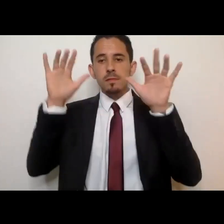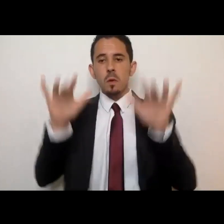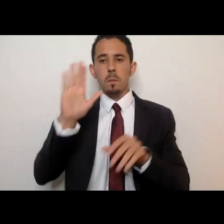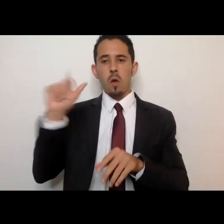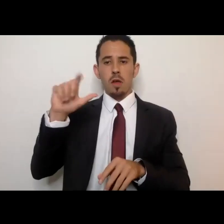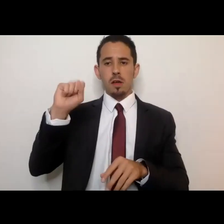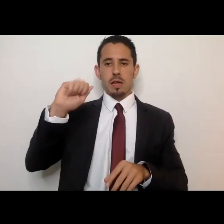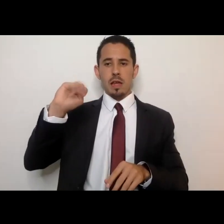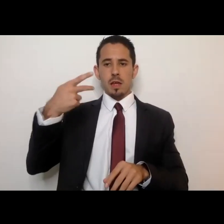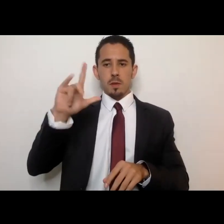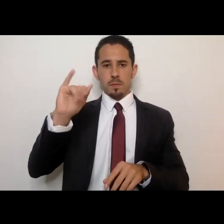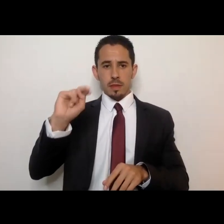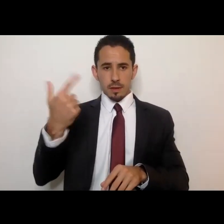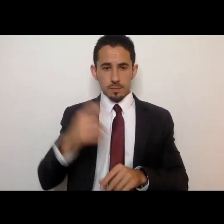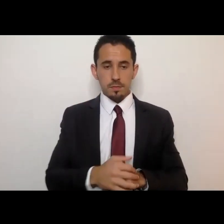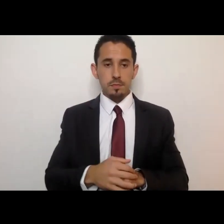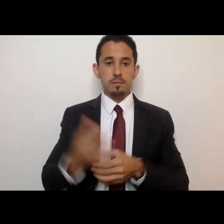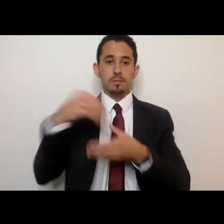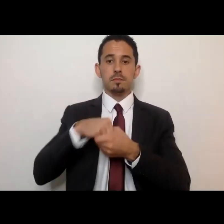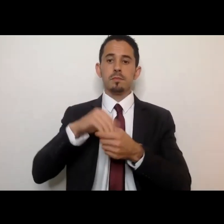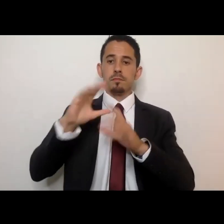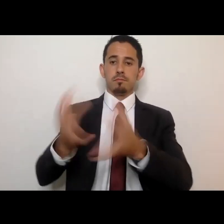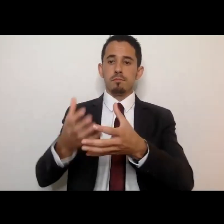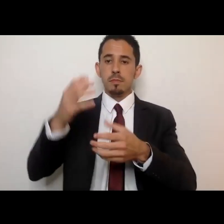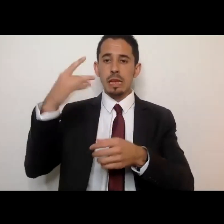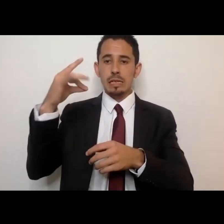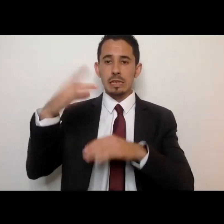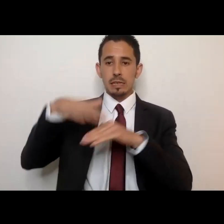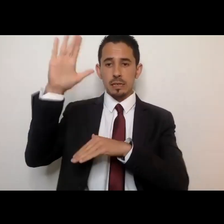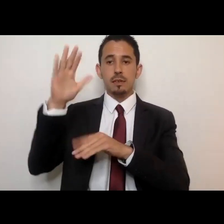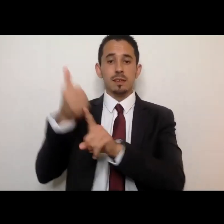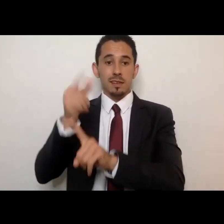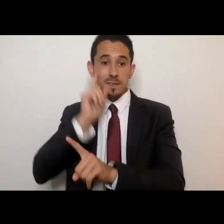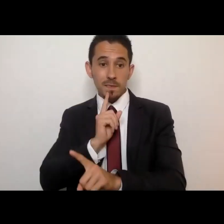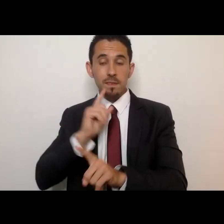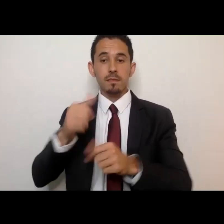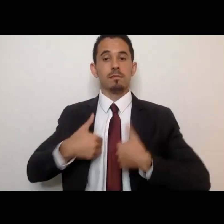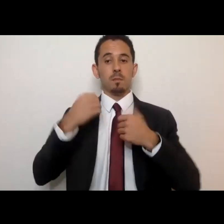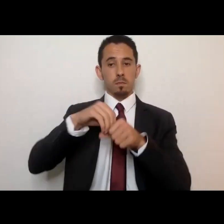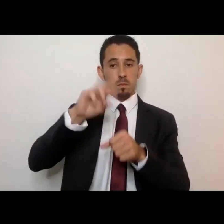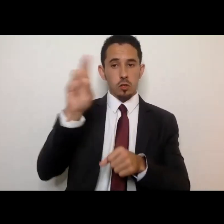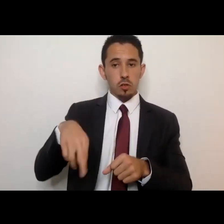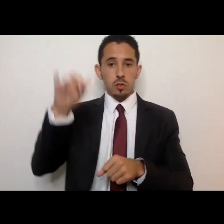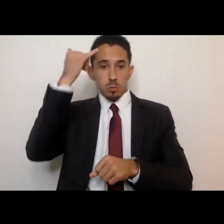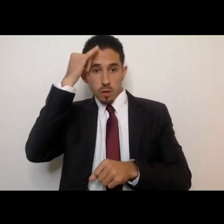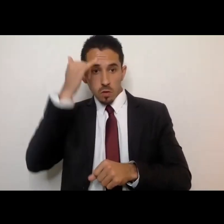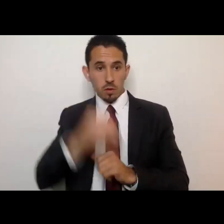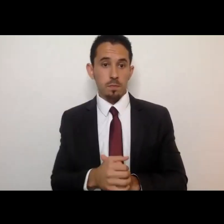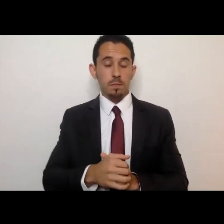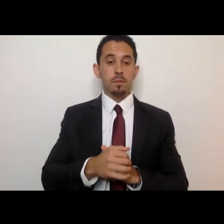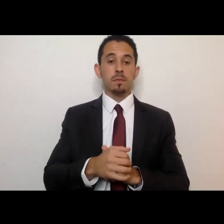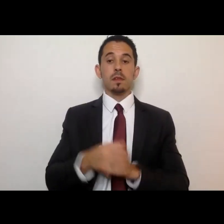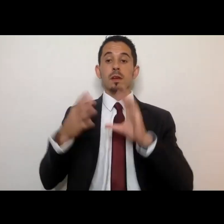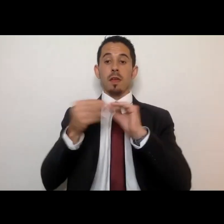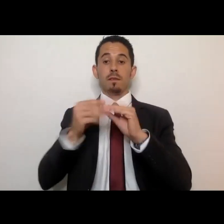With the methodology, we decided to use a snowball sampling approach. Participants were 18 or older. They